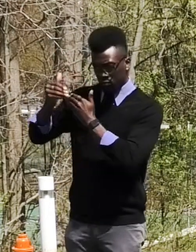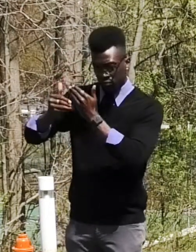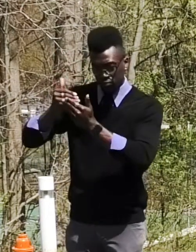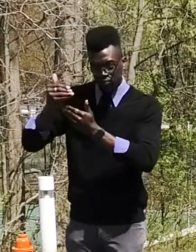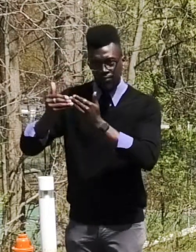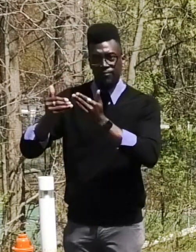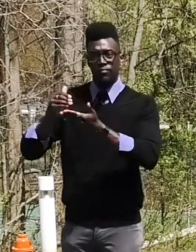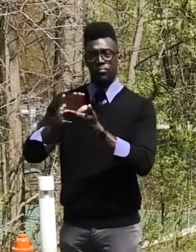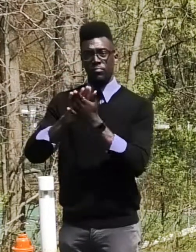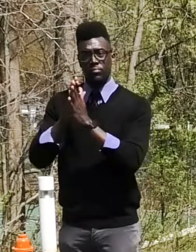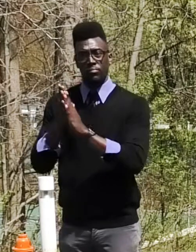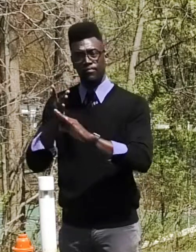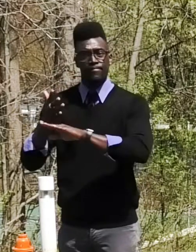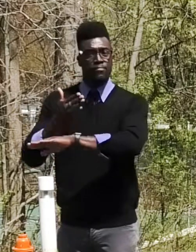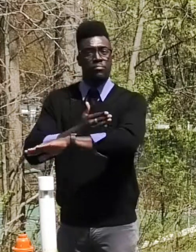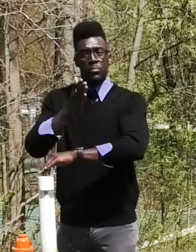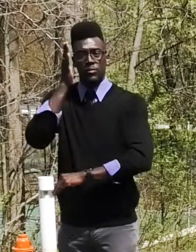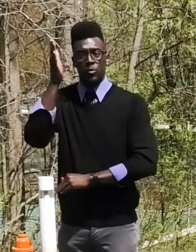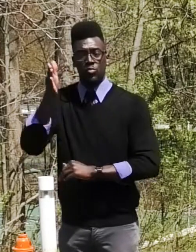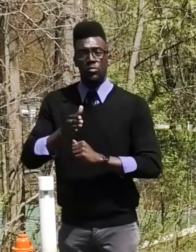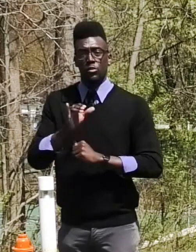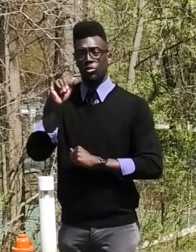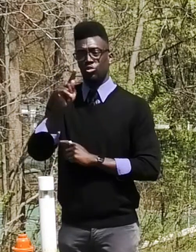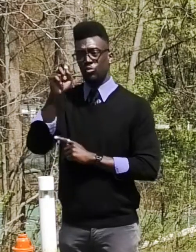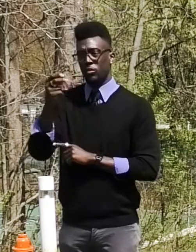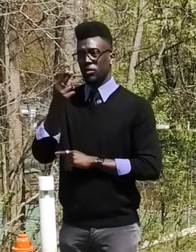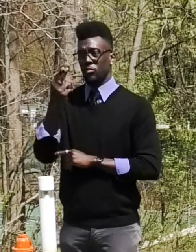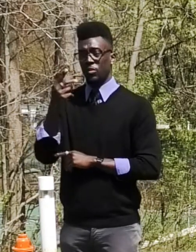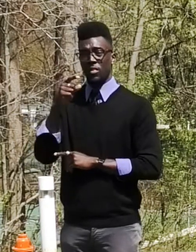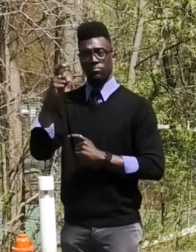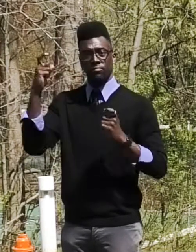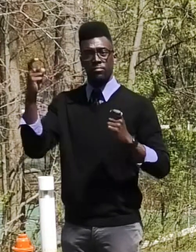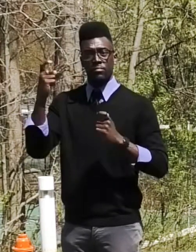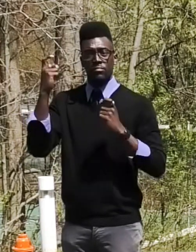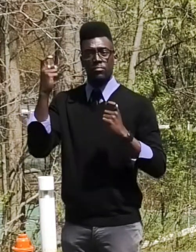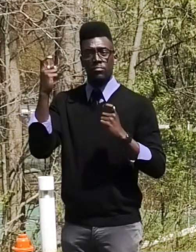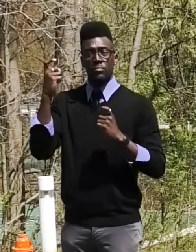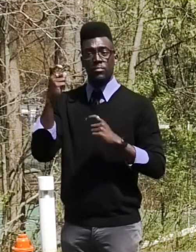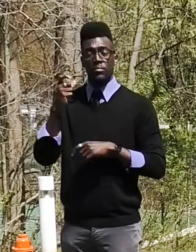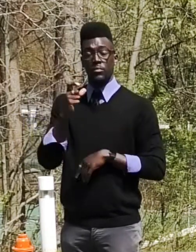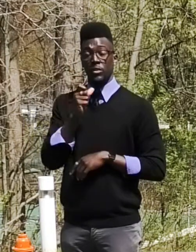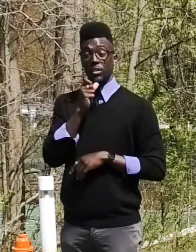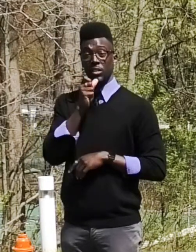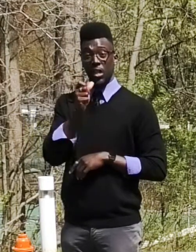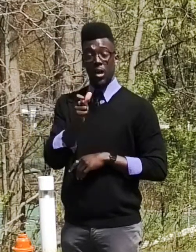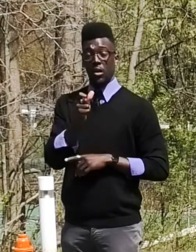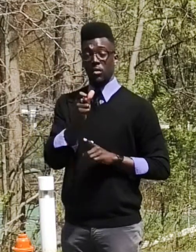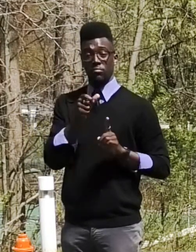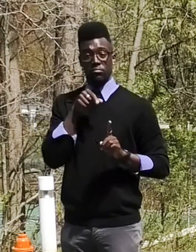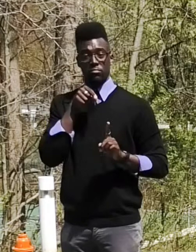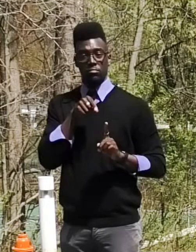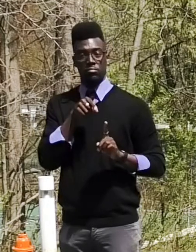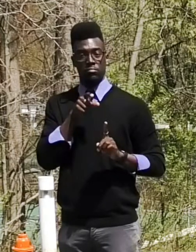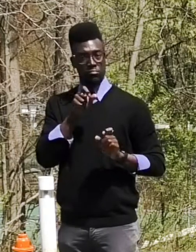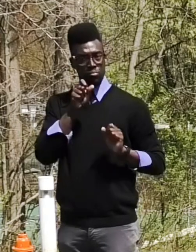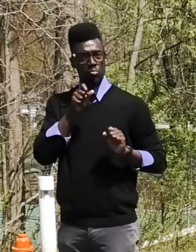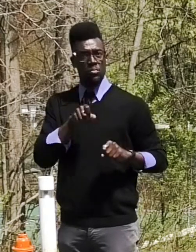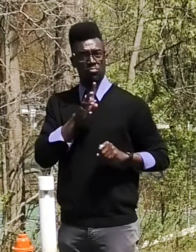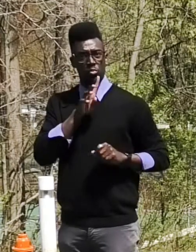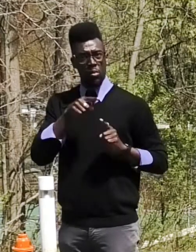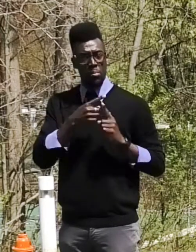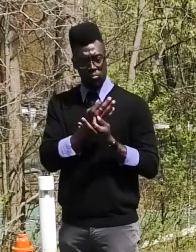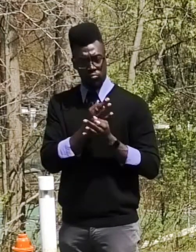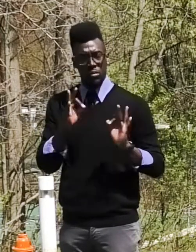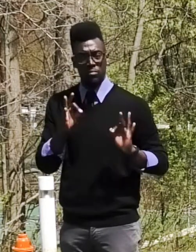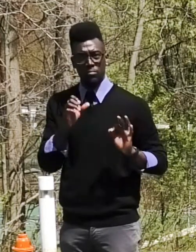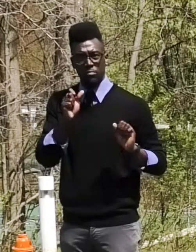all. Juneteenth is a commemoration of not only being able to talk about